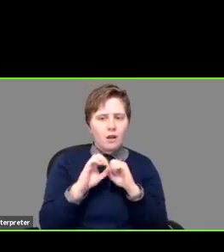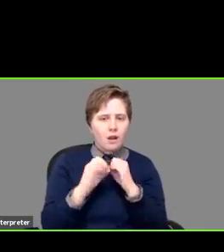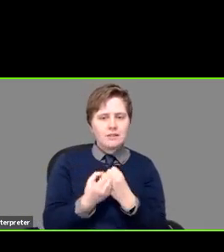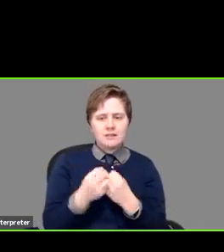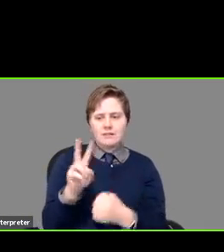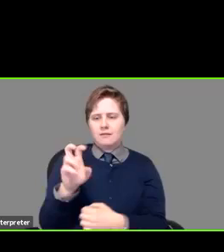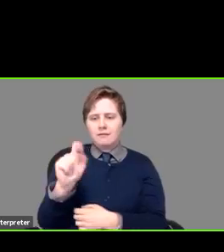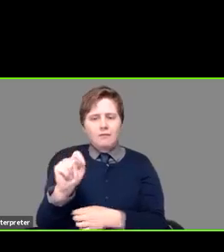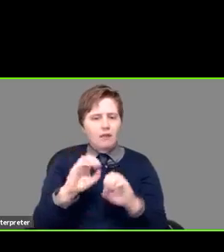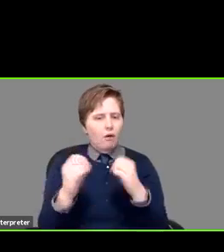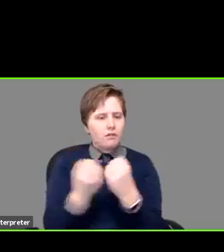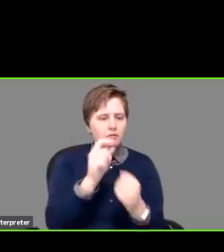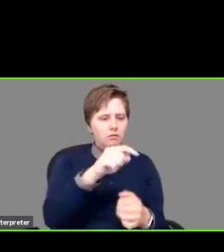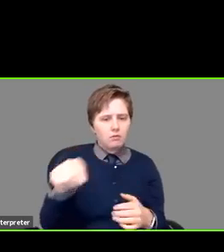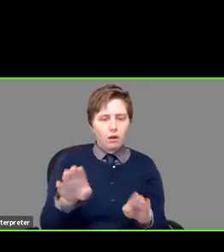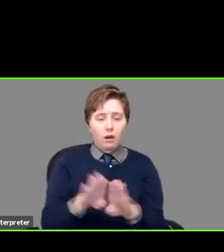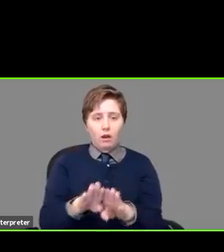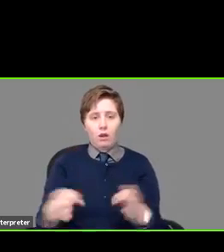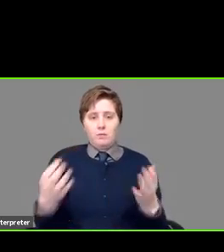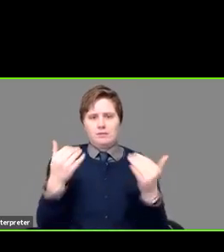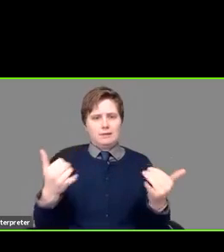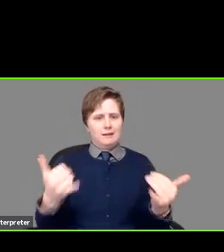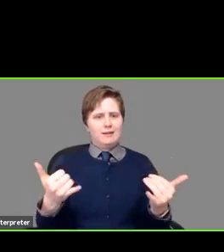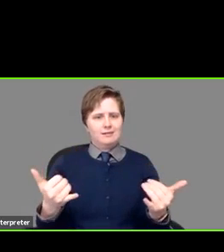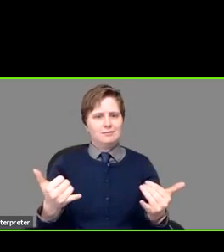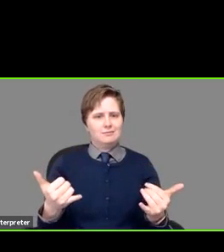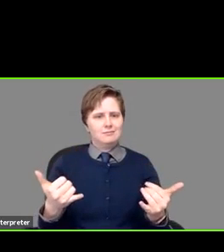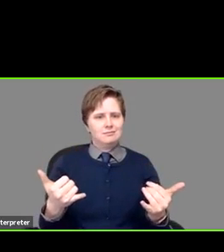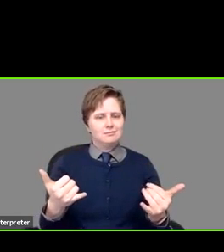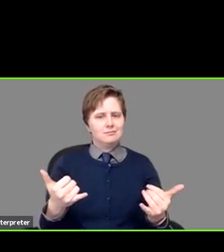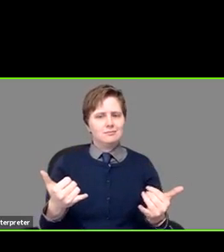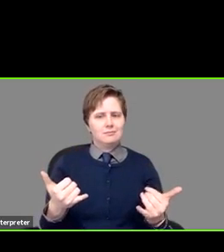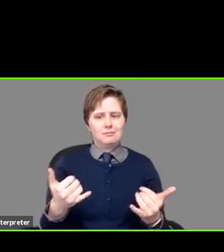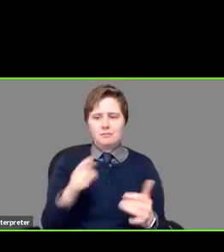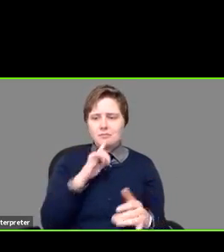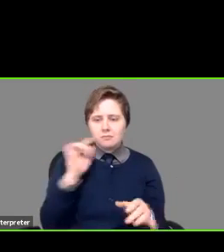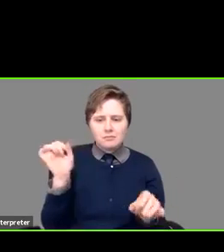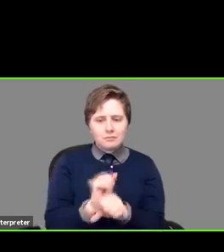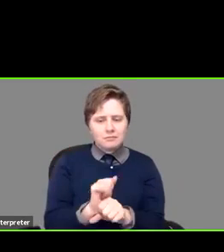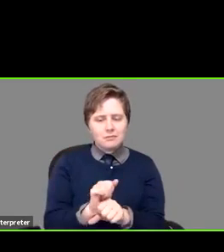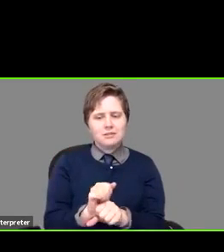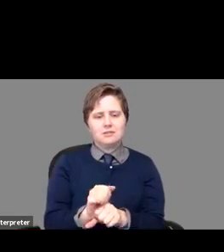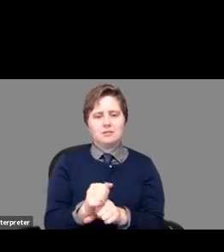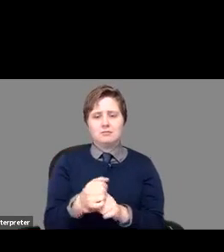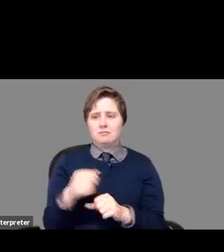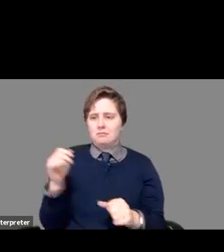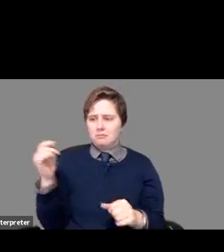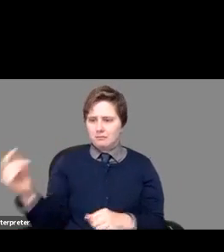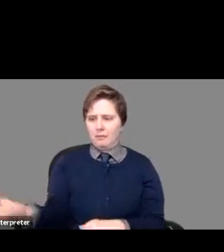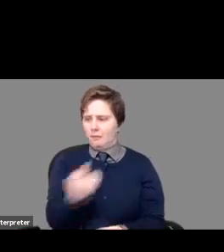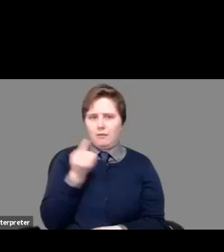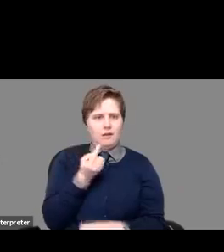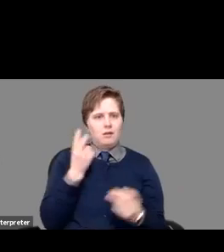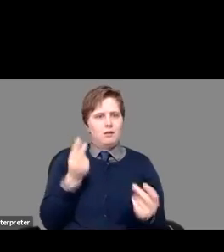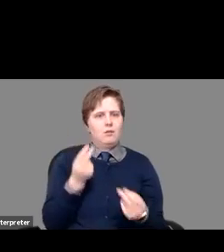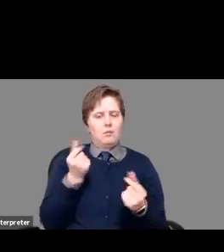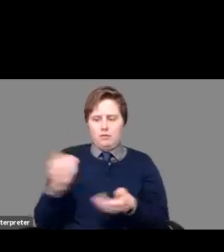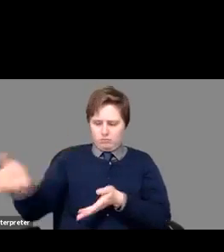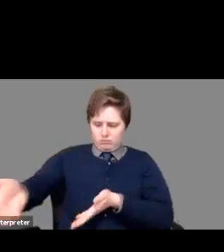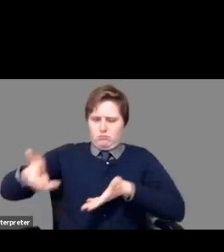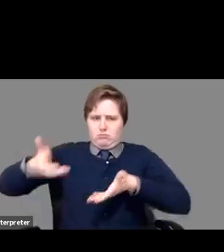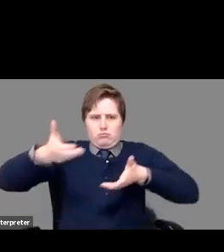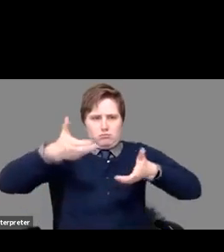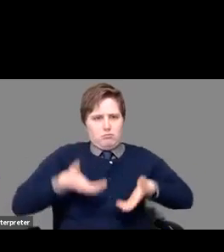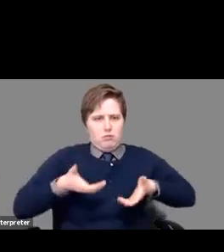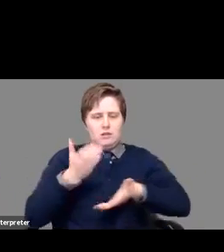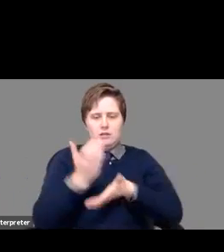veterinary offices, those who have opened up today actually, that actually came forward immediately and brought us some of